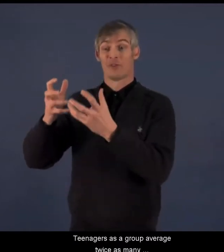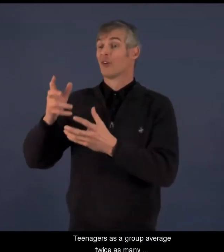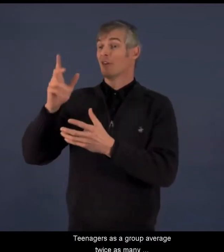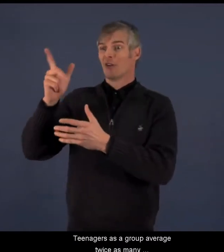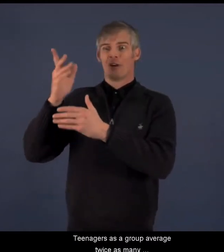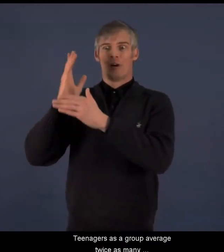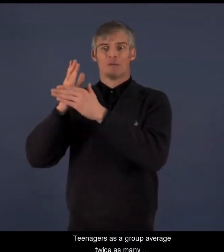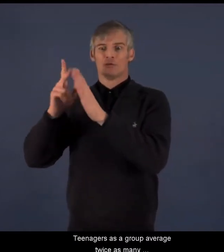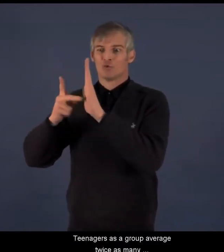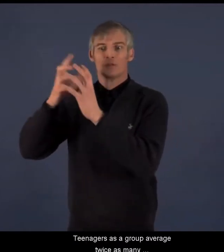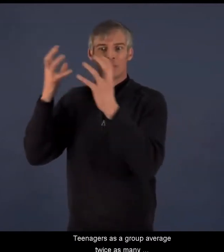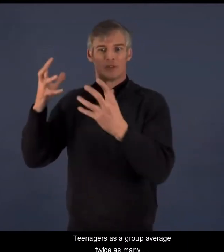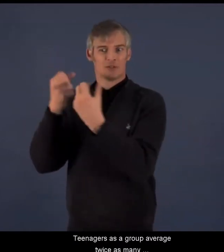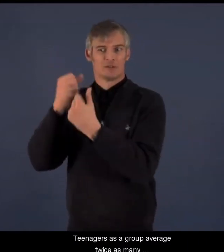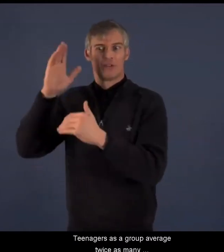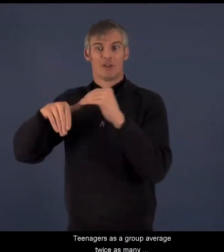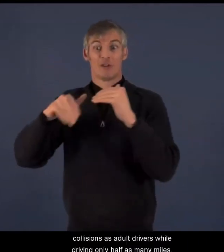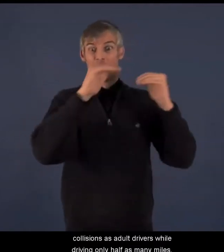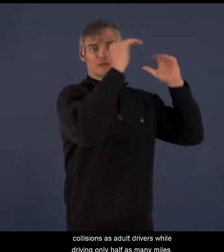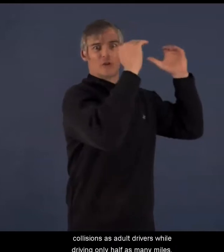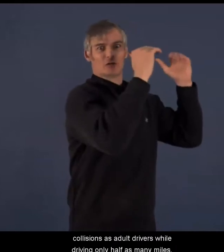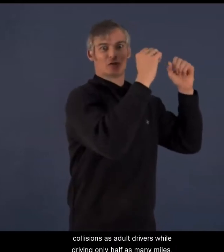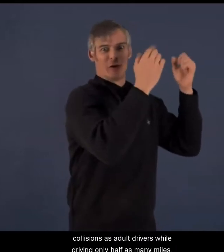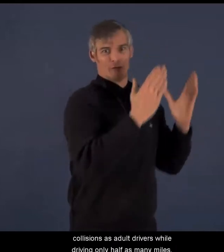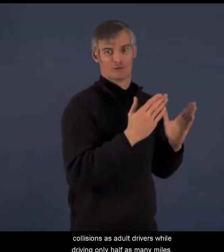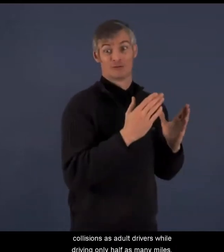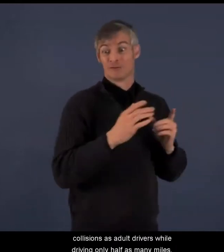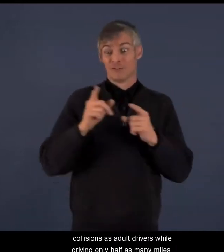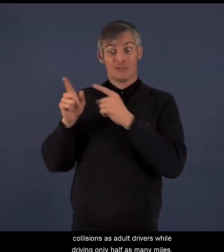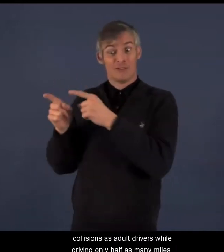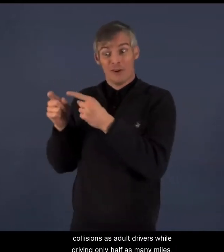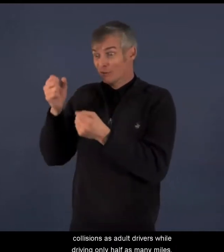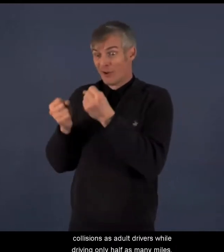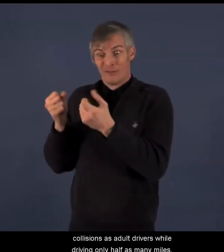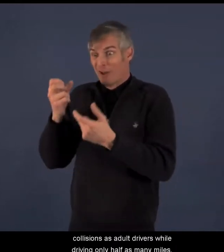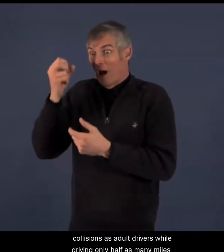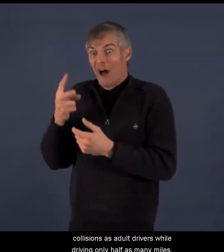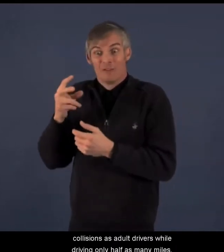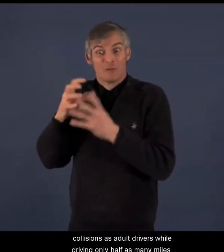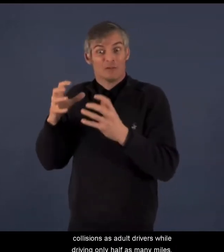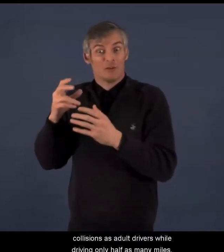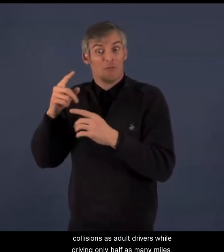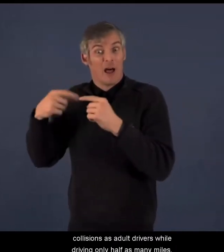Teenagers, as a group, average twice as many collisions as adult drivers, while driving only half as many